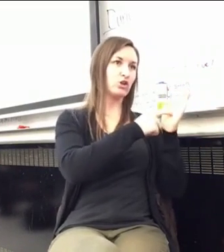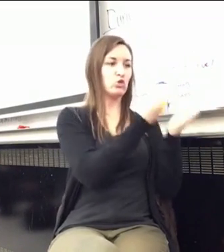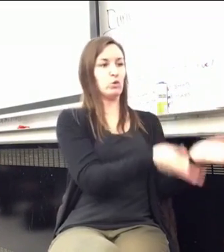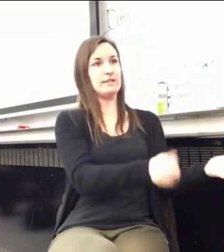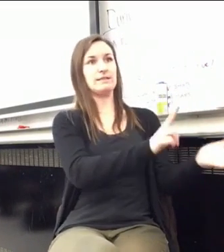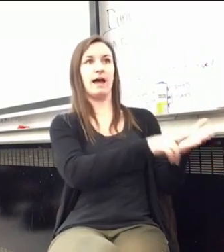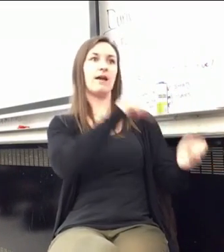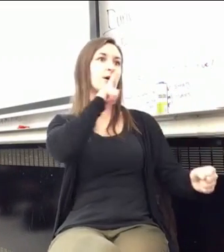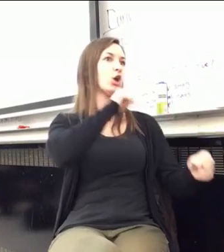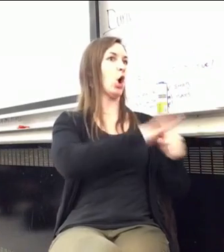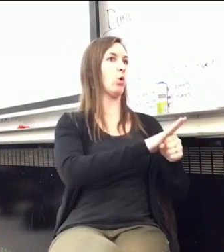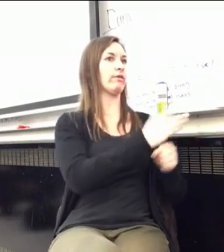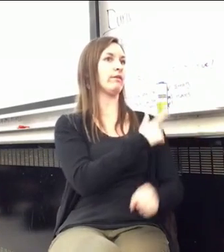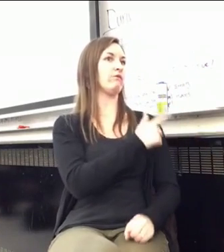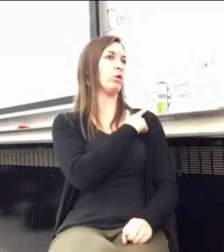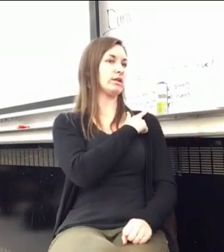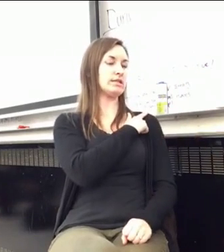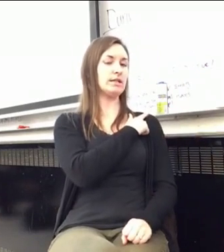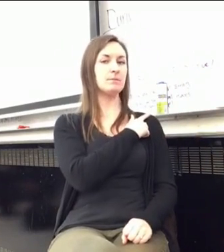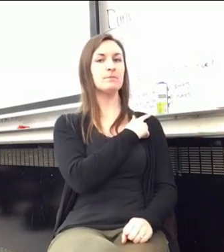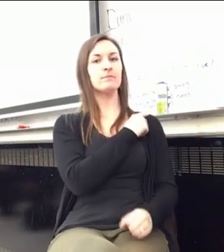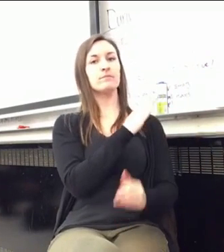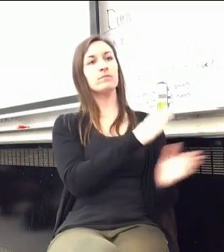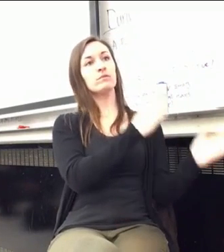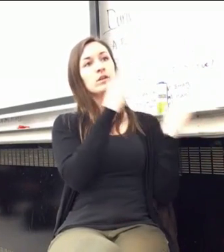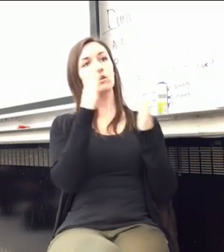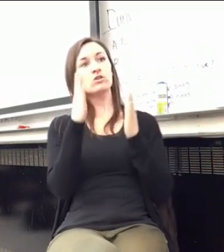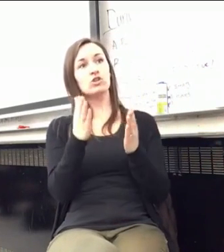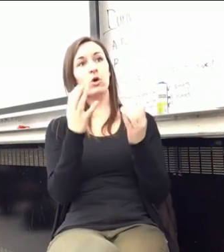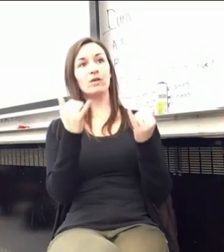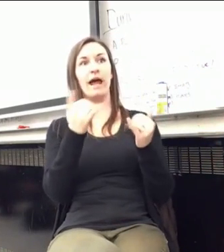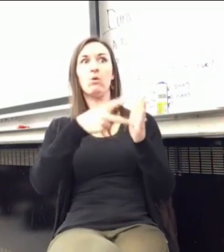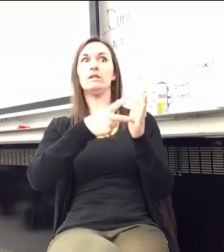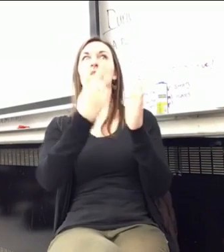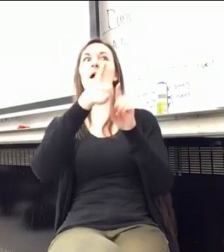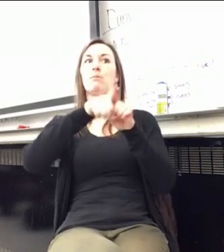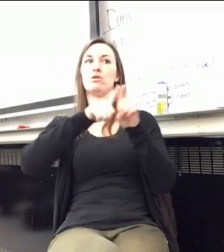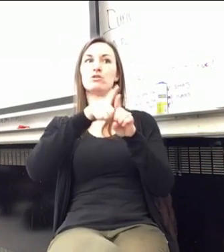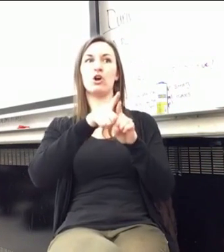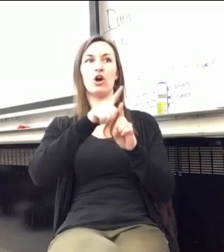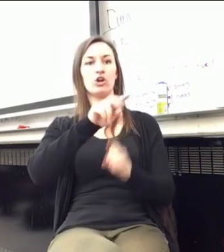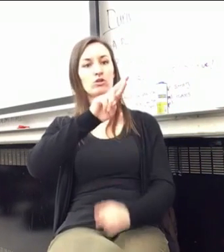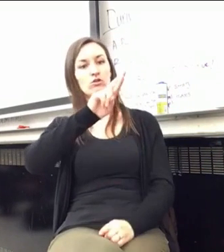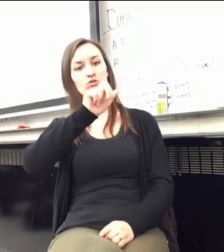this section. If you will double star the radical Republicans,